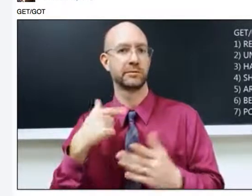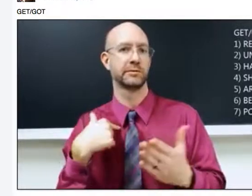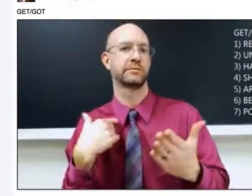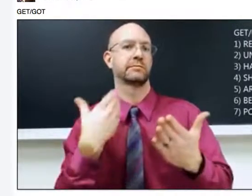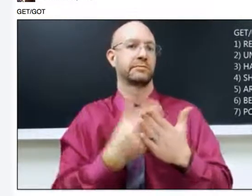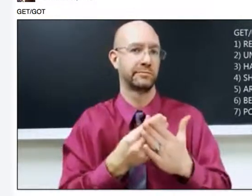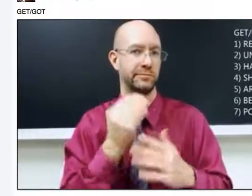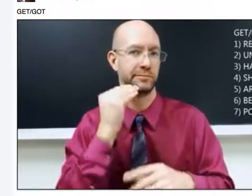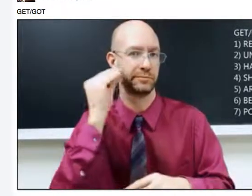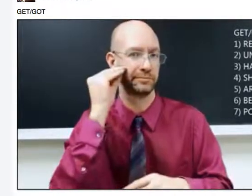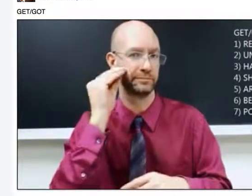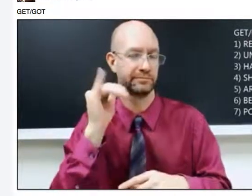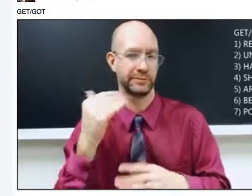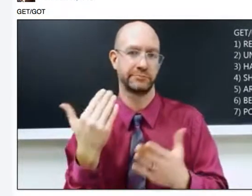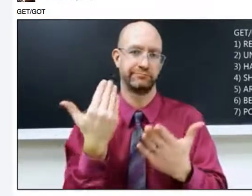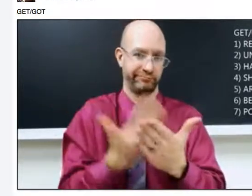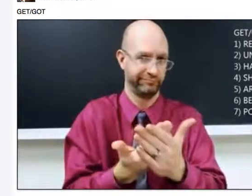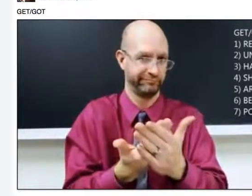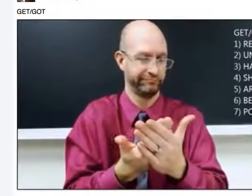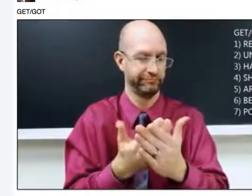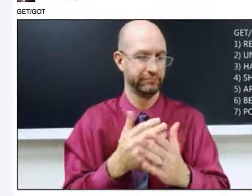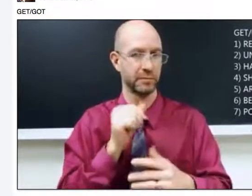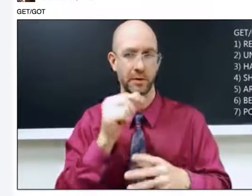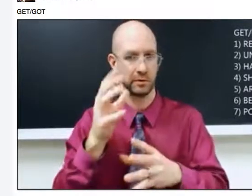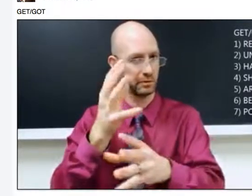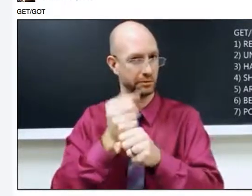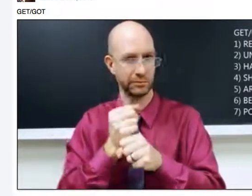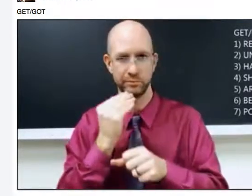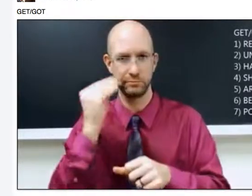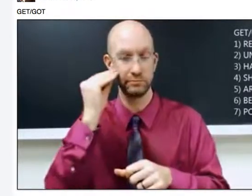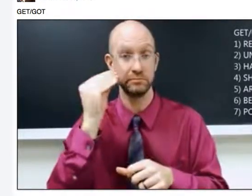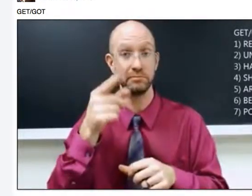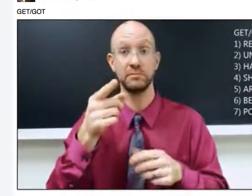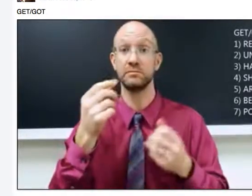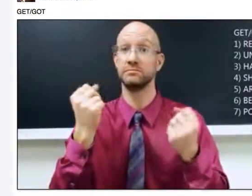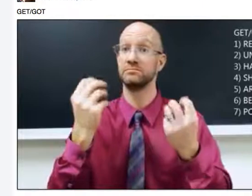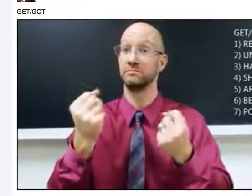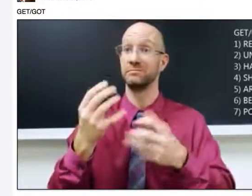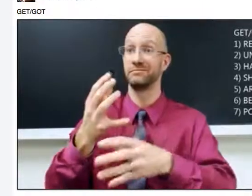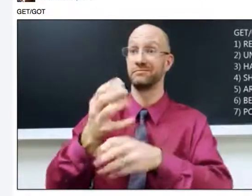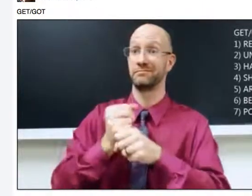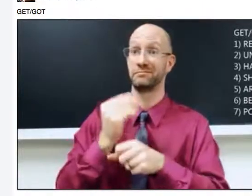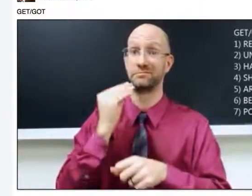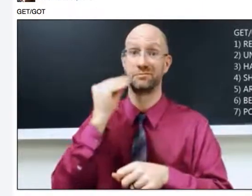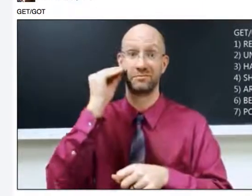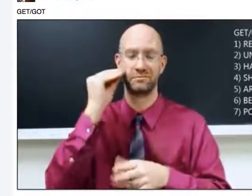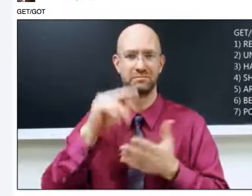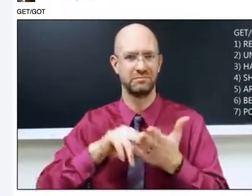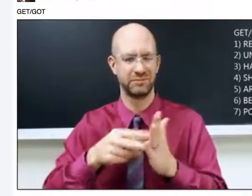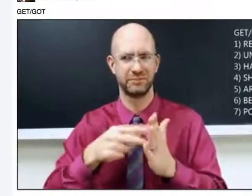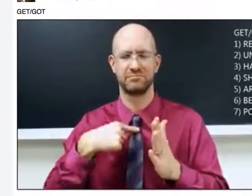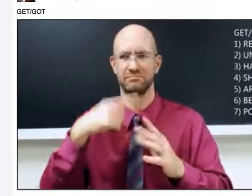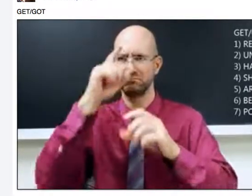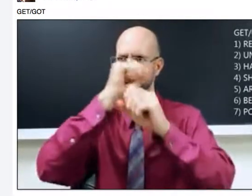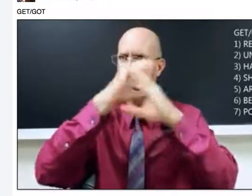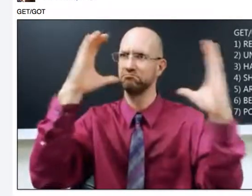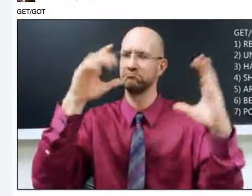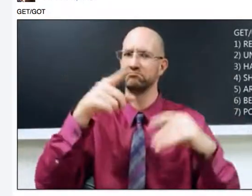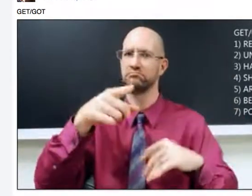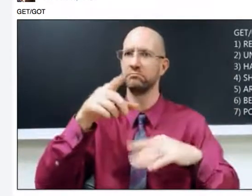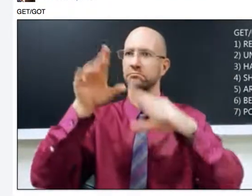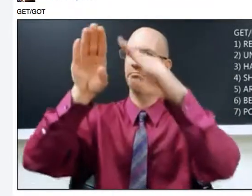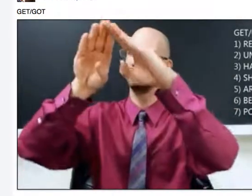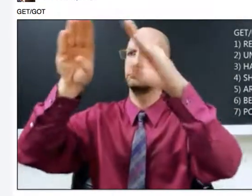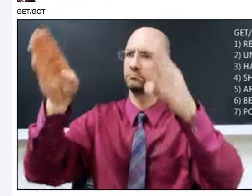It's like I got home. I arrived there. You don't, because if you sign got, deaf people will